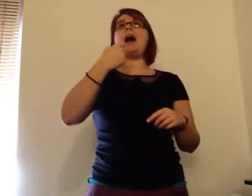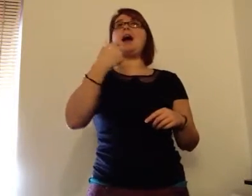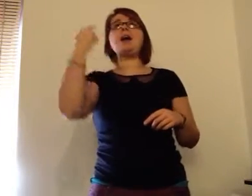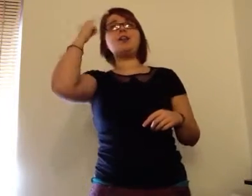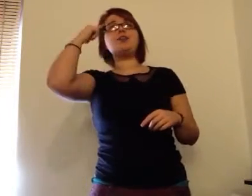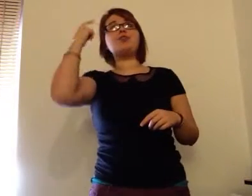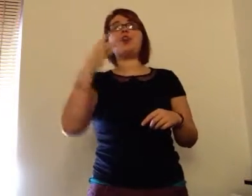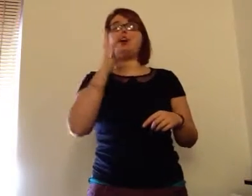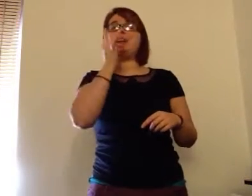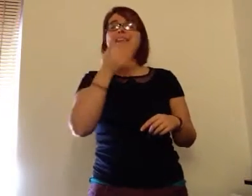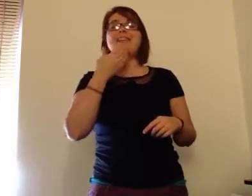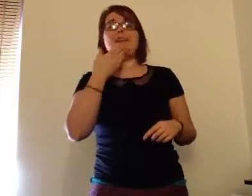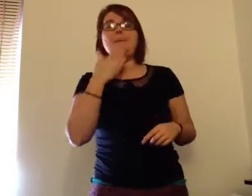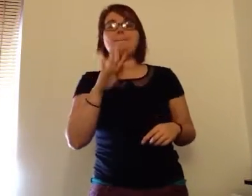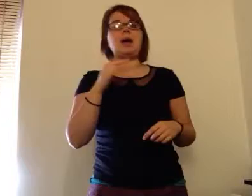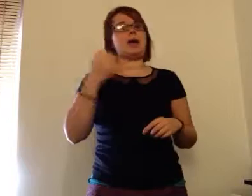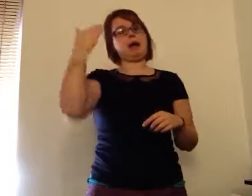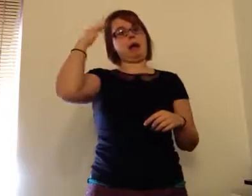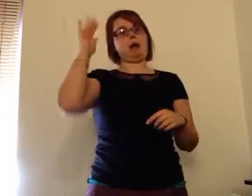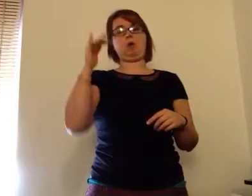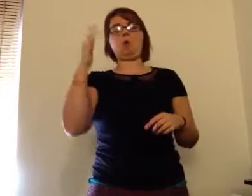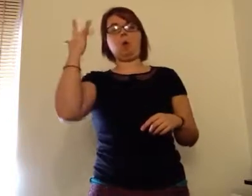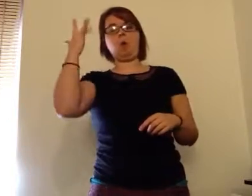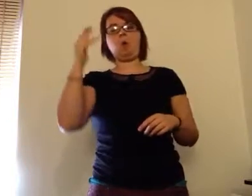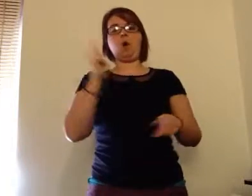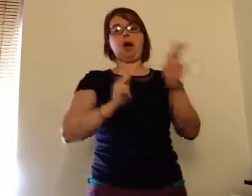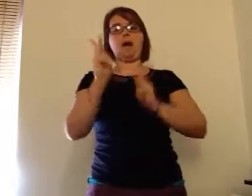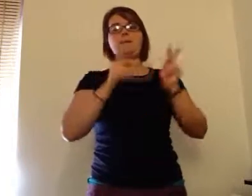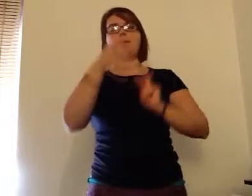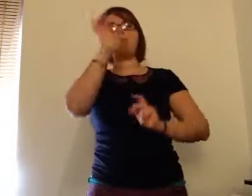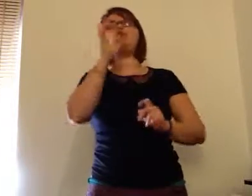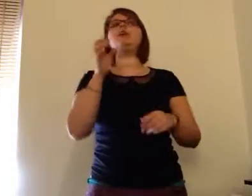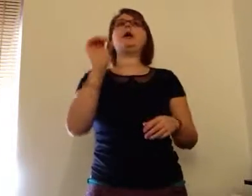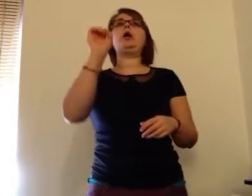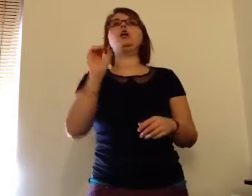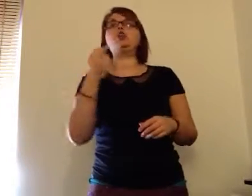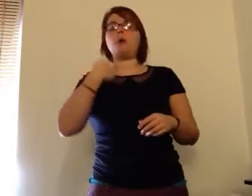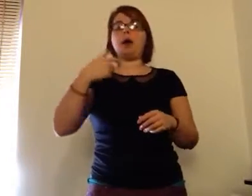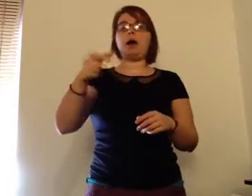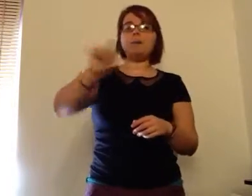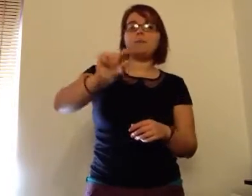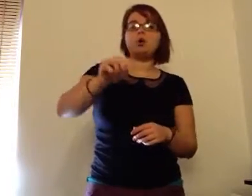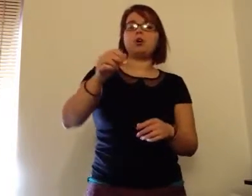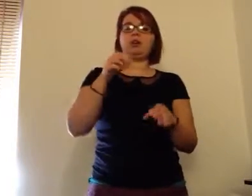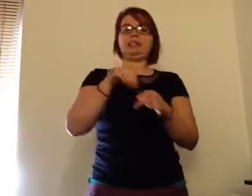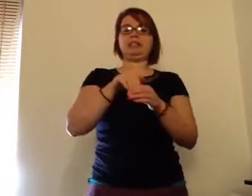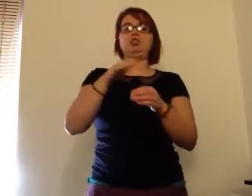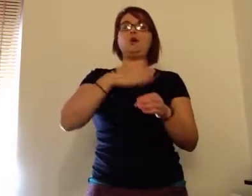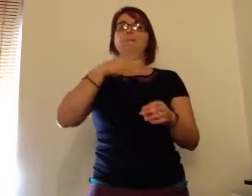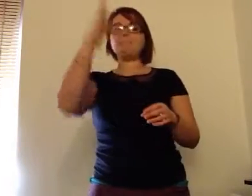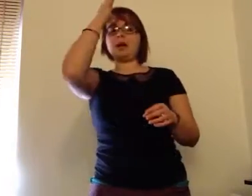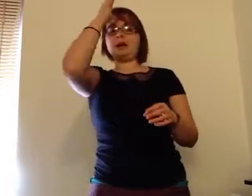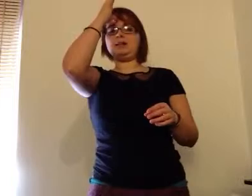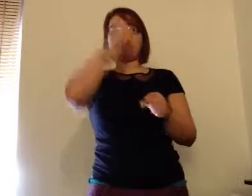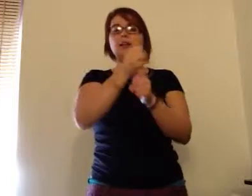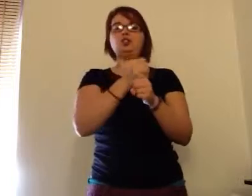So I put this in my dad's coffee. And he wanted to go drink it. And of course he was like, oh no, it's like jello. So